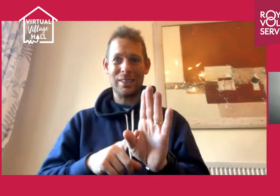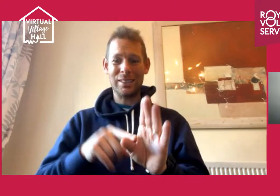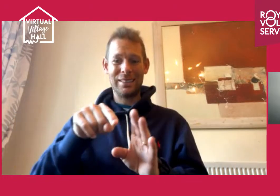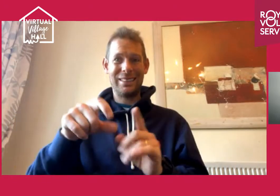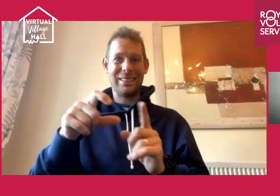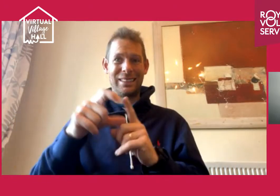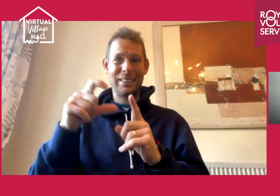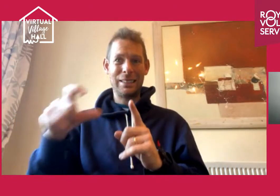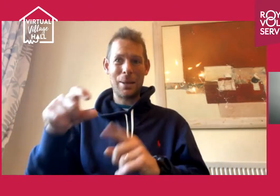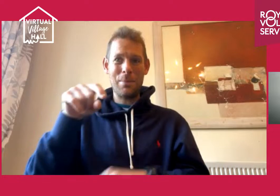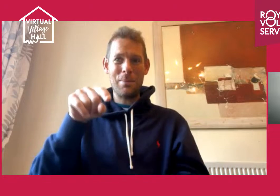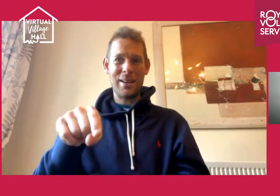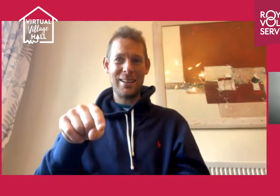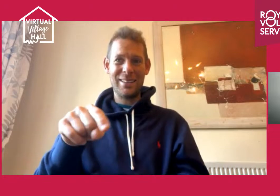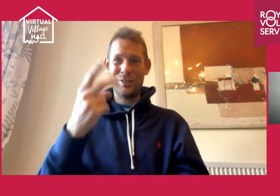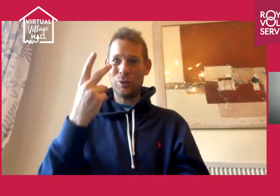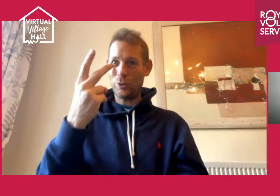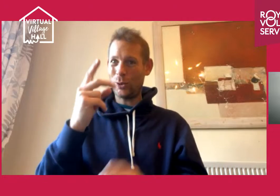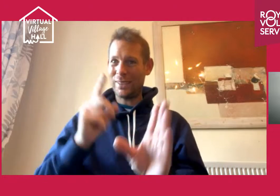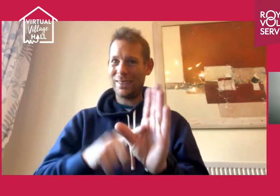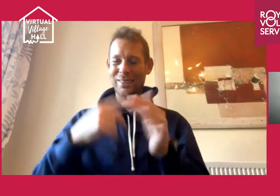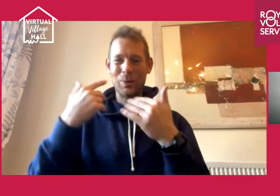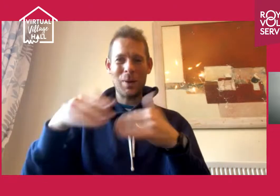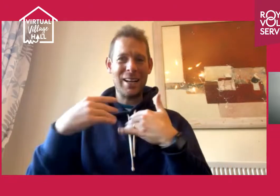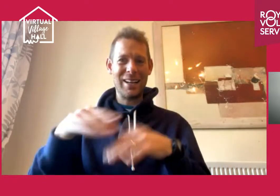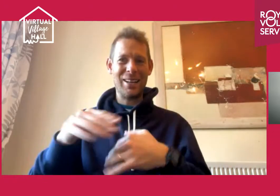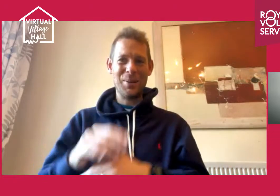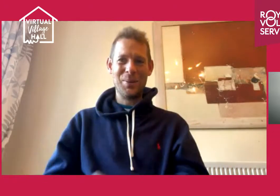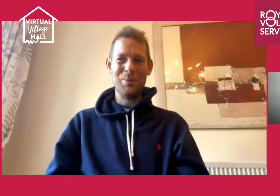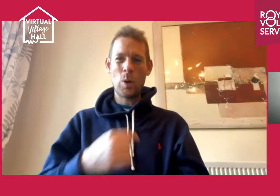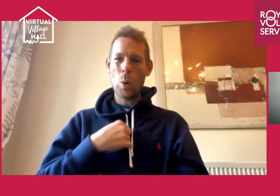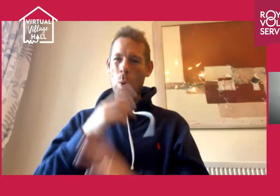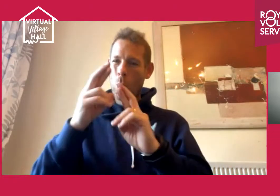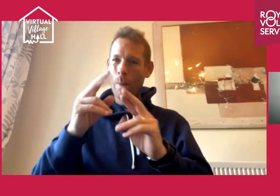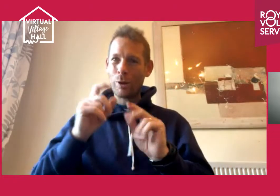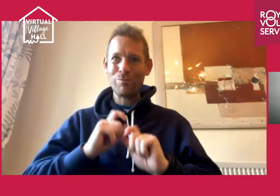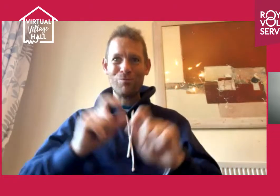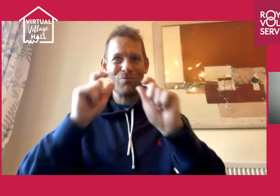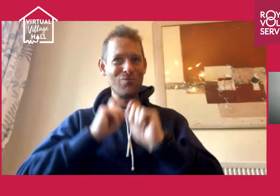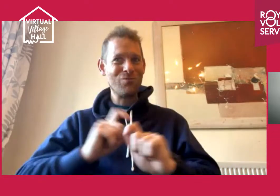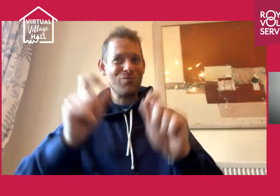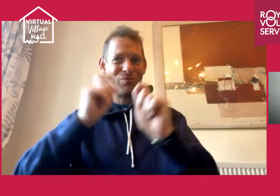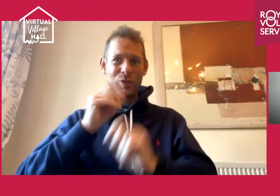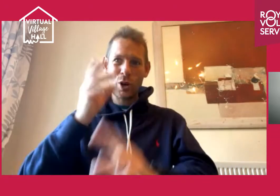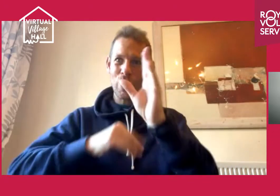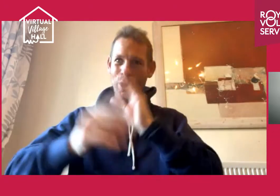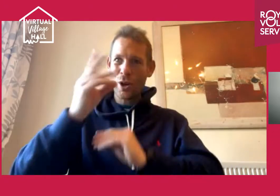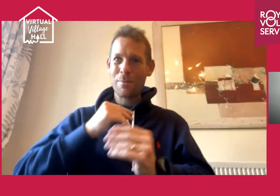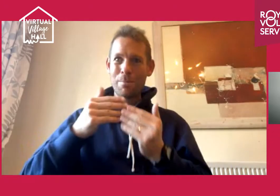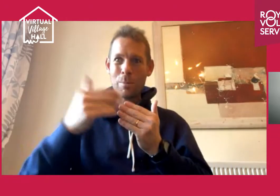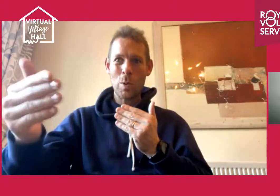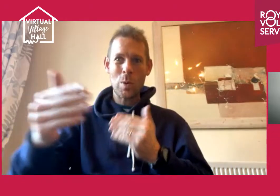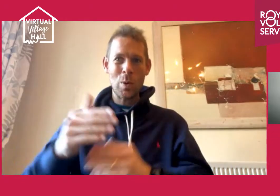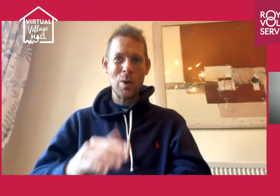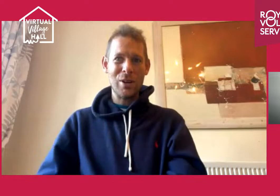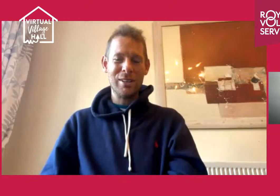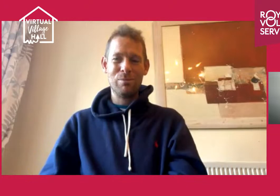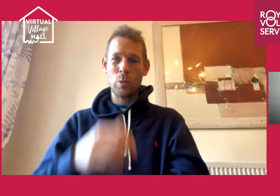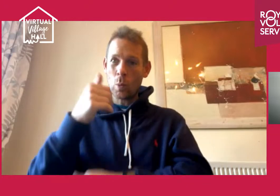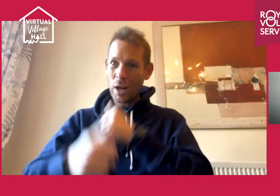Wow, Kellyanne, that's amazing. 2 years this December since you started learning British Sign Language. Hopefully you will keep going and learn more